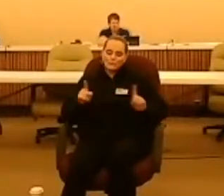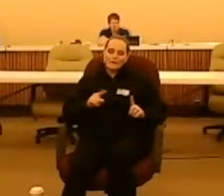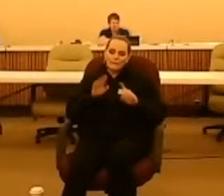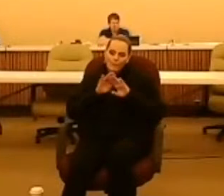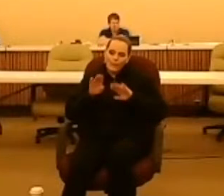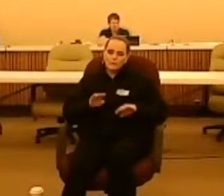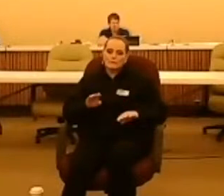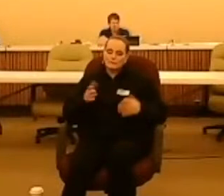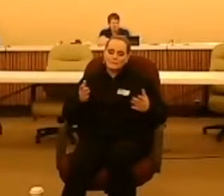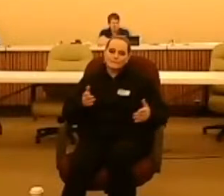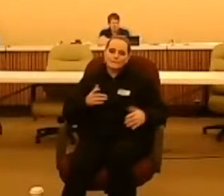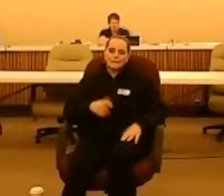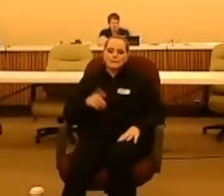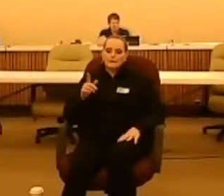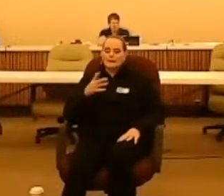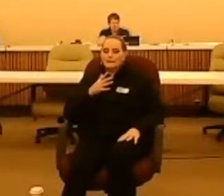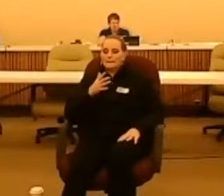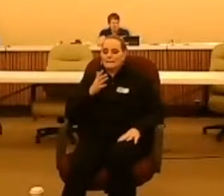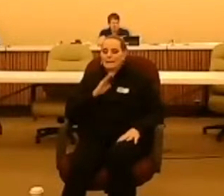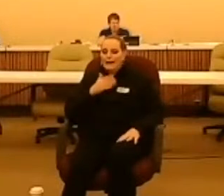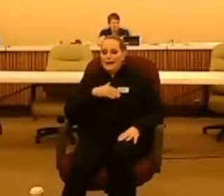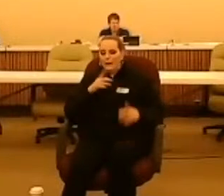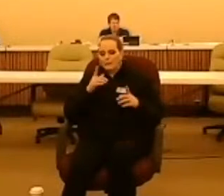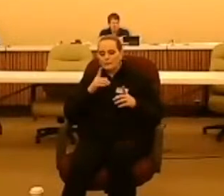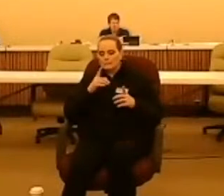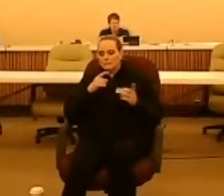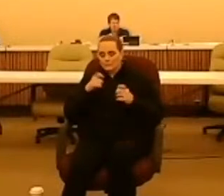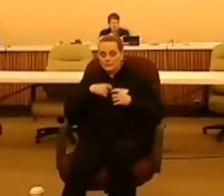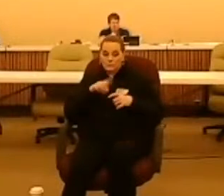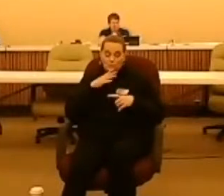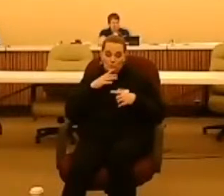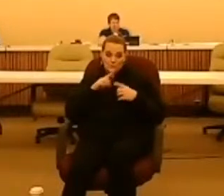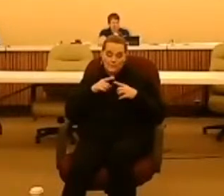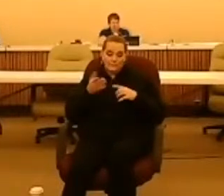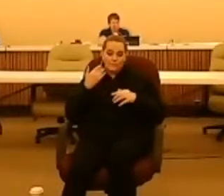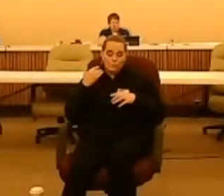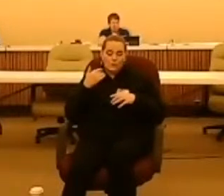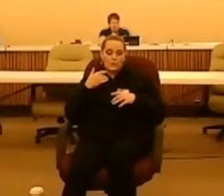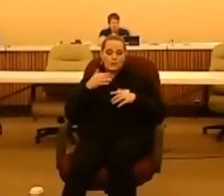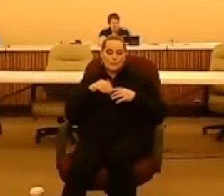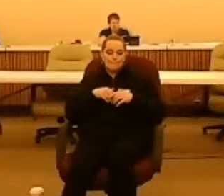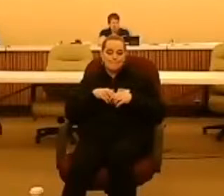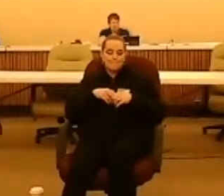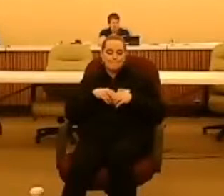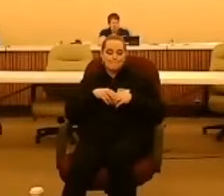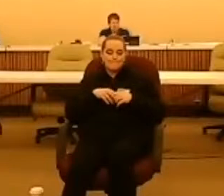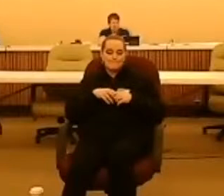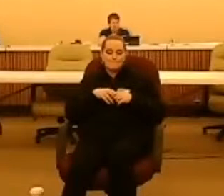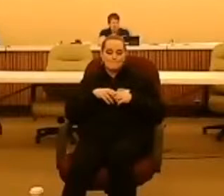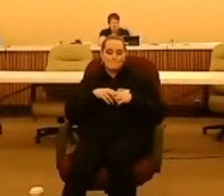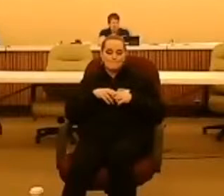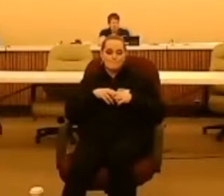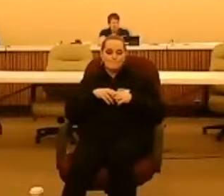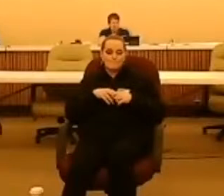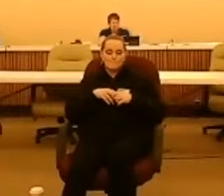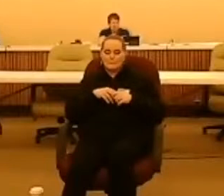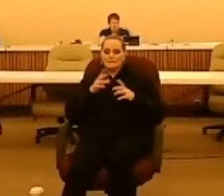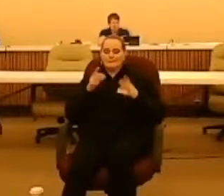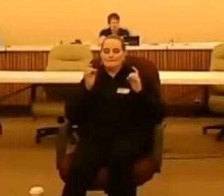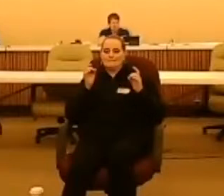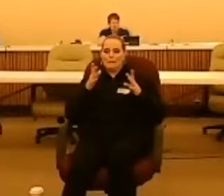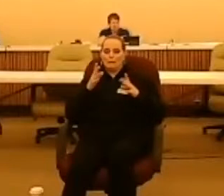And, the question that you were raising before is about, an egregious situation